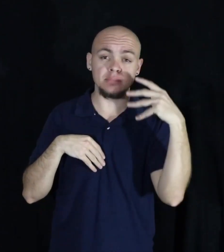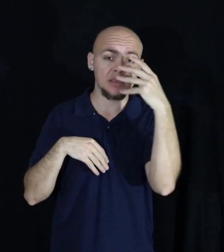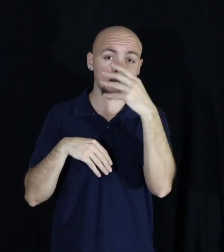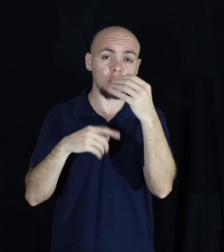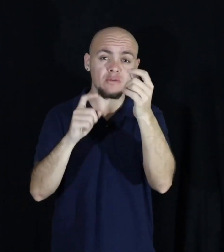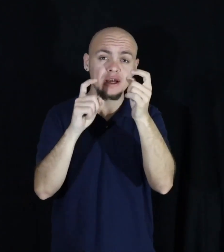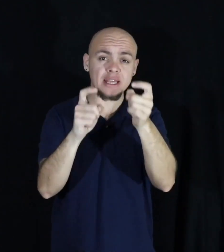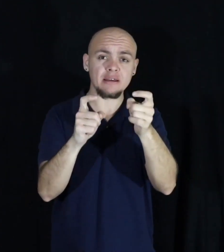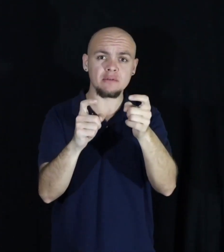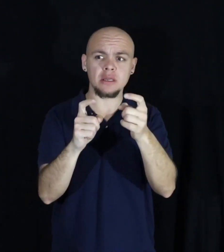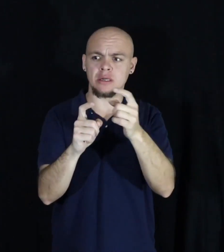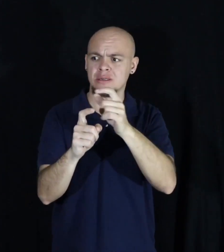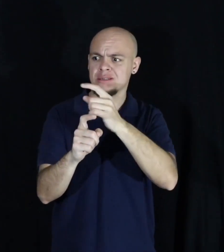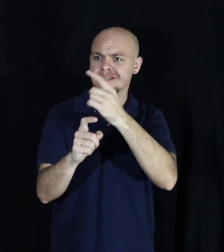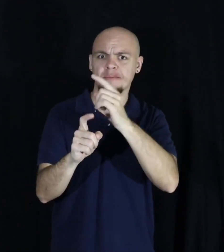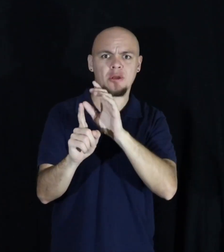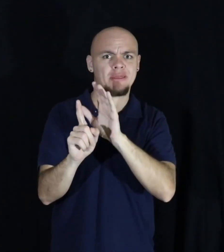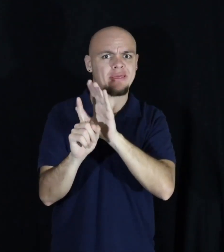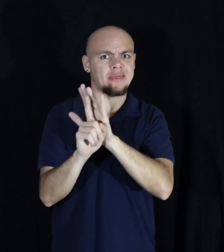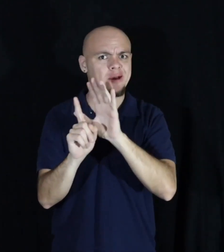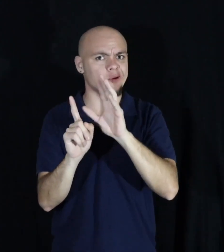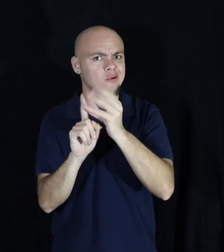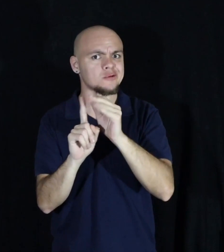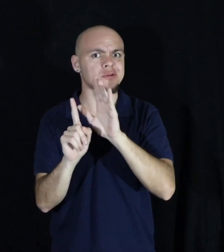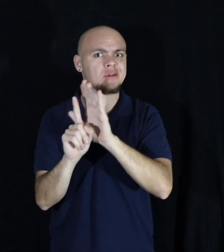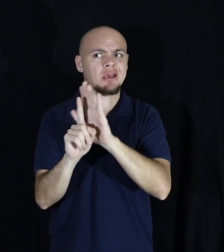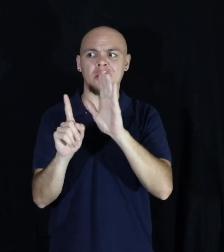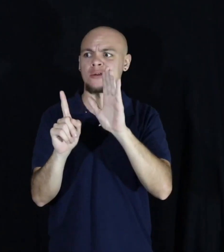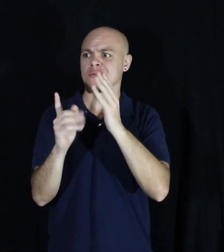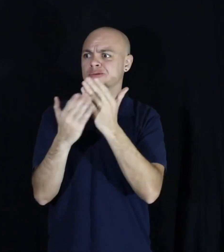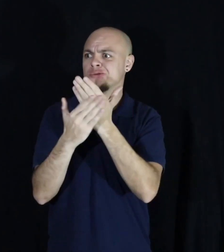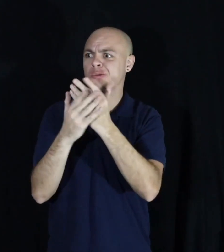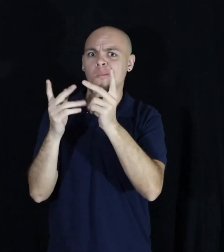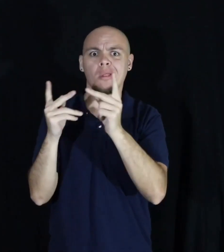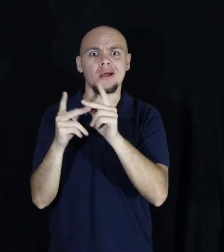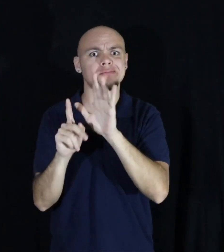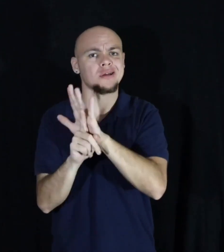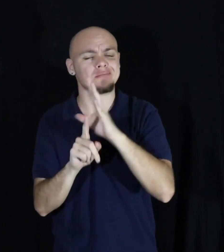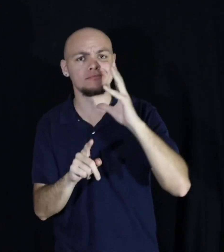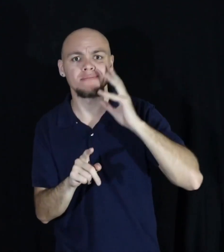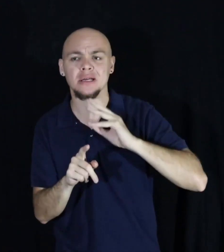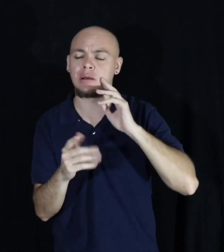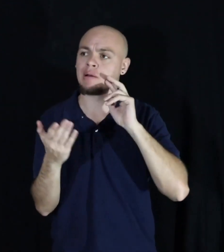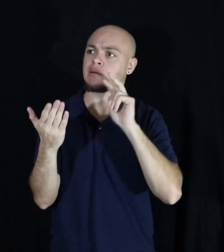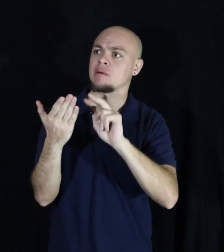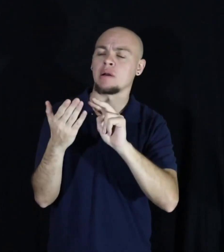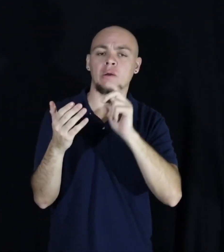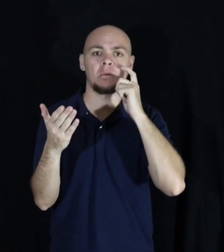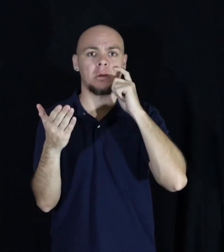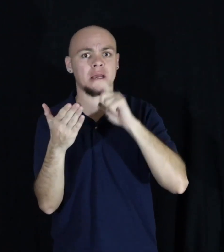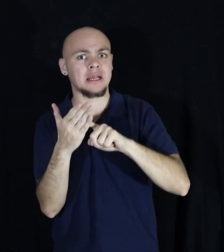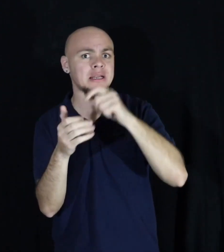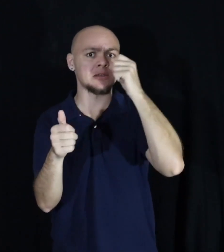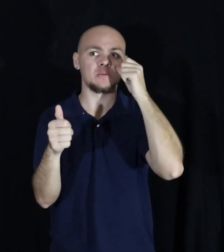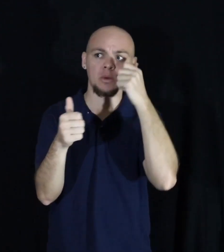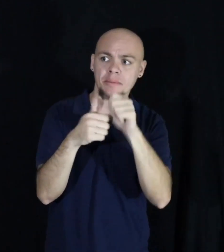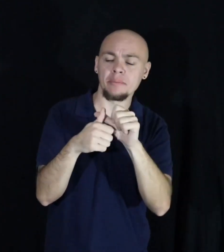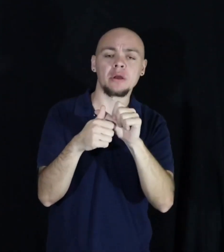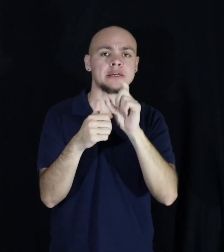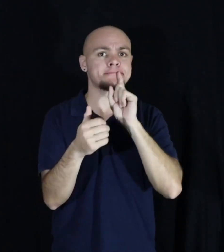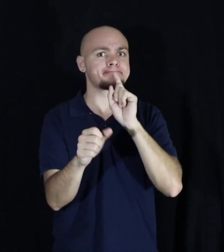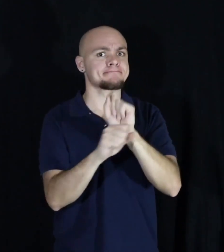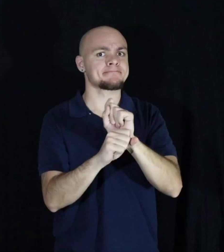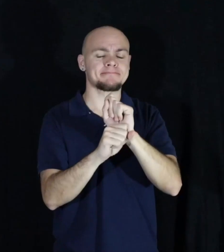beautiful gift of learning about someone and someplace in you. recognizing, remembering, truly seeing the